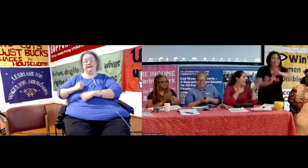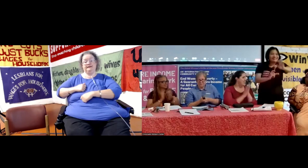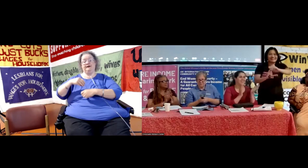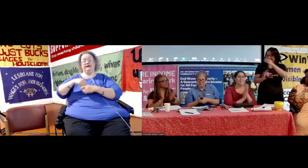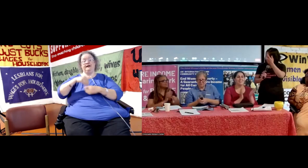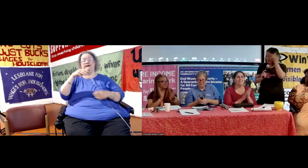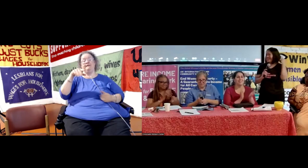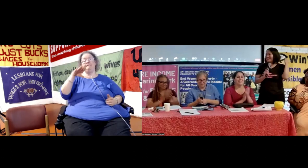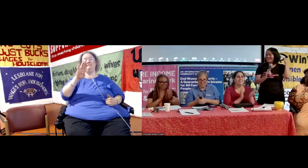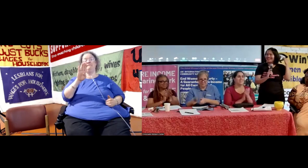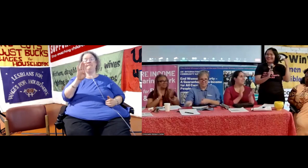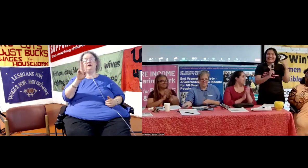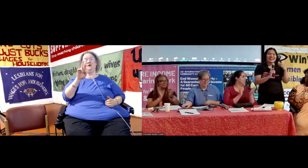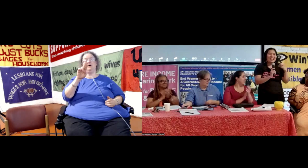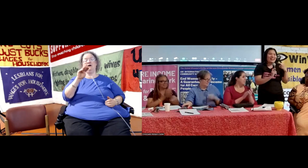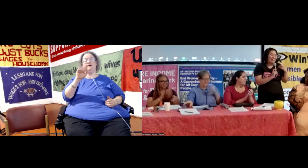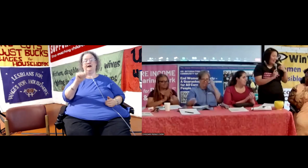much.